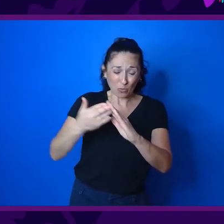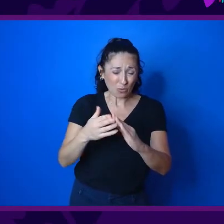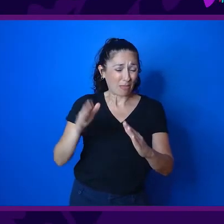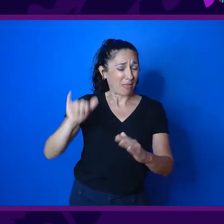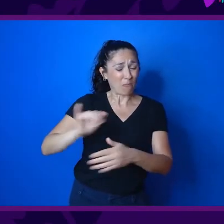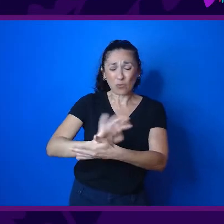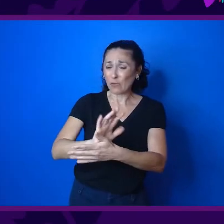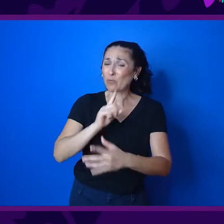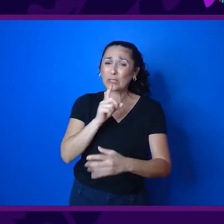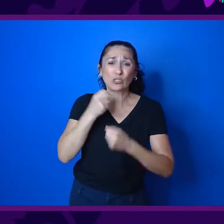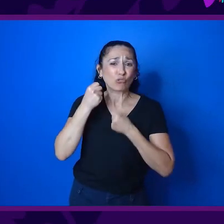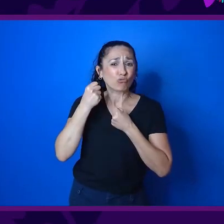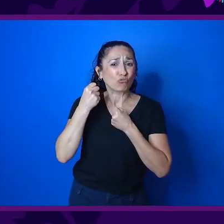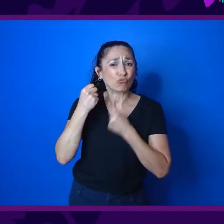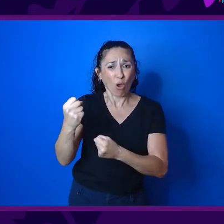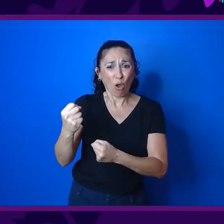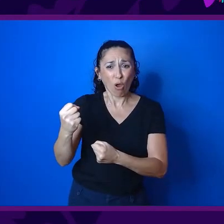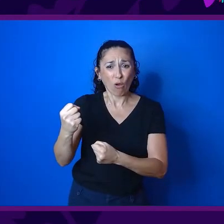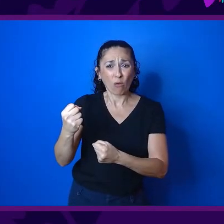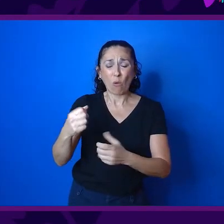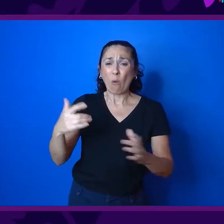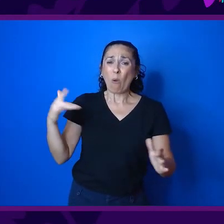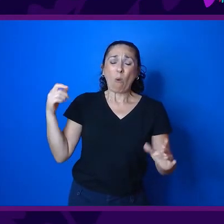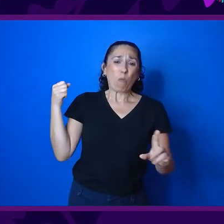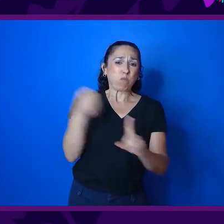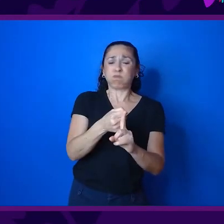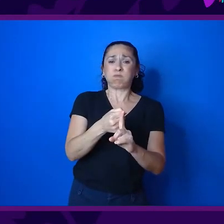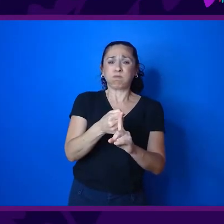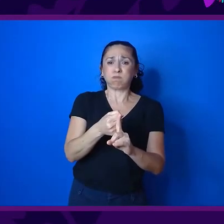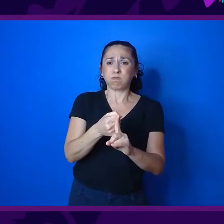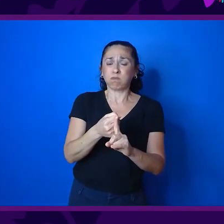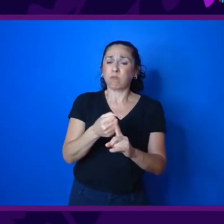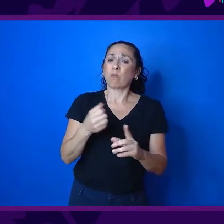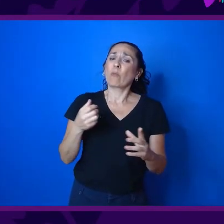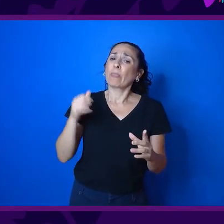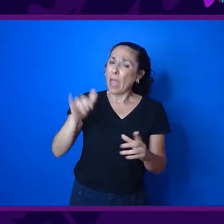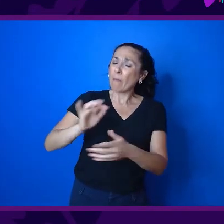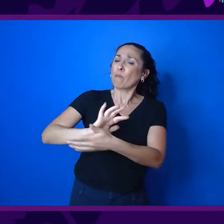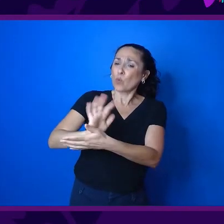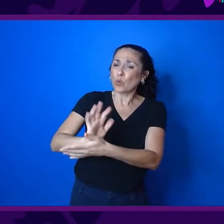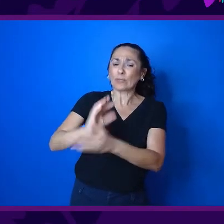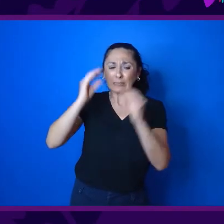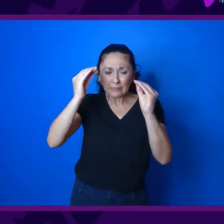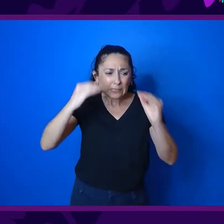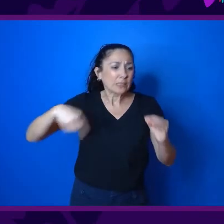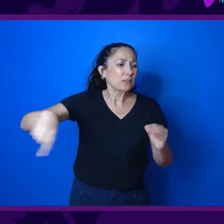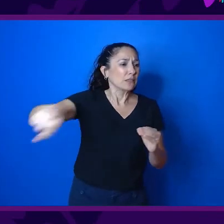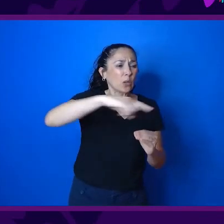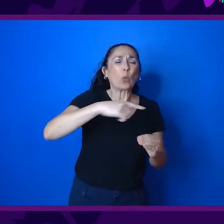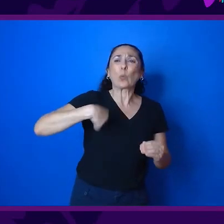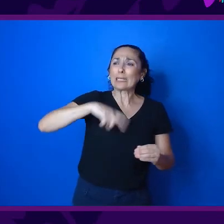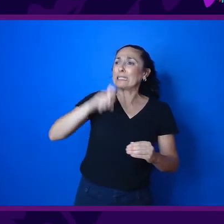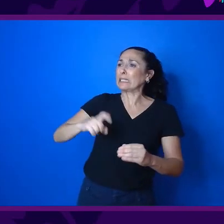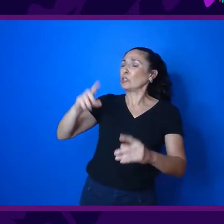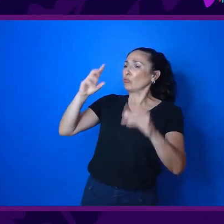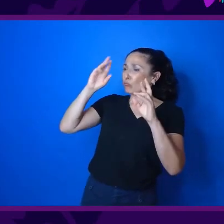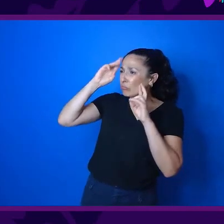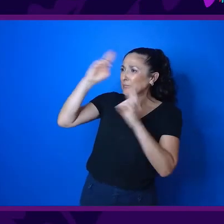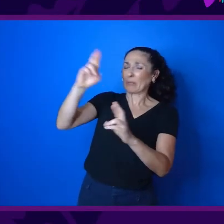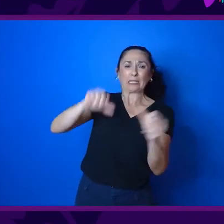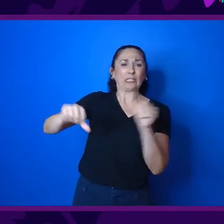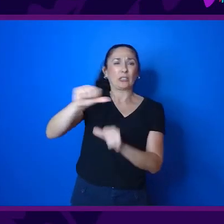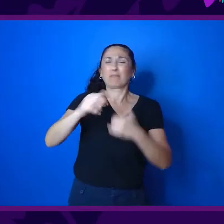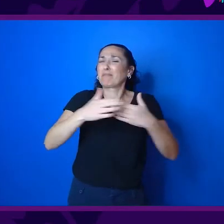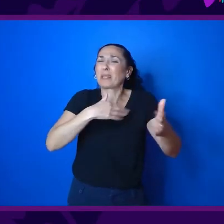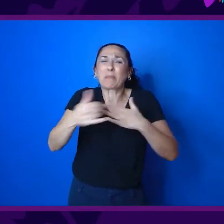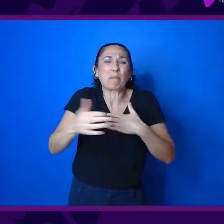of that homophobia and treat people with respect, no matter who they are. And so they're visionaries, and again, they did the same